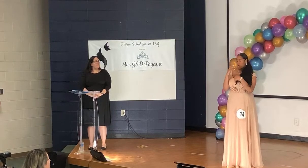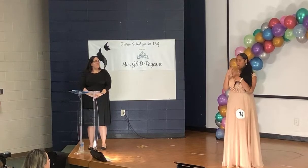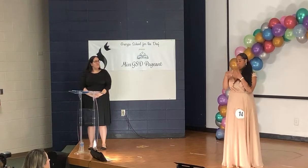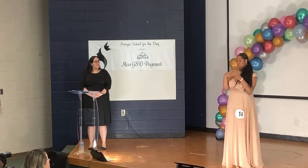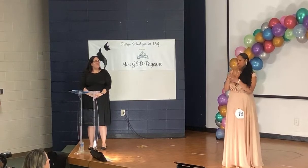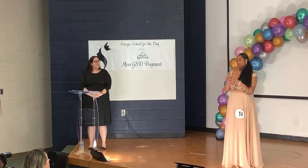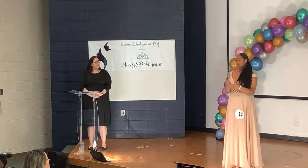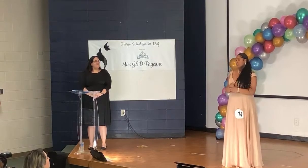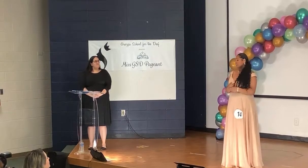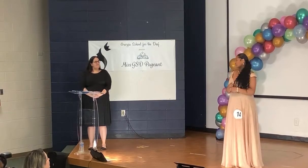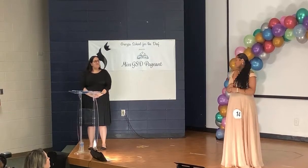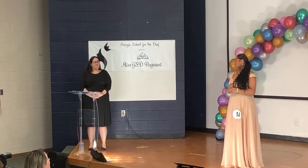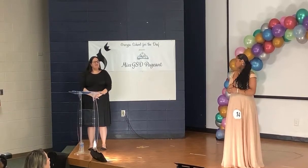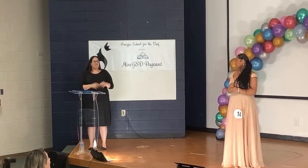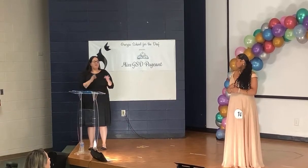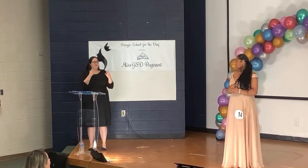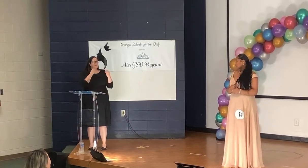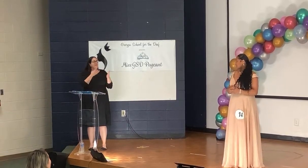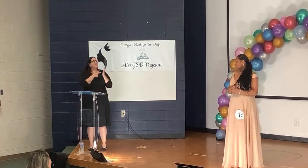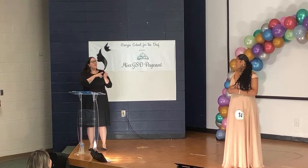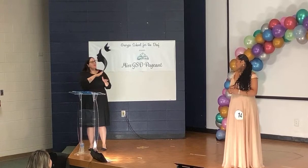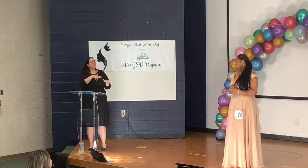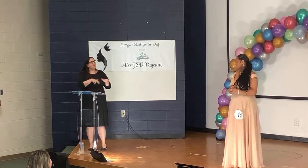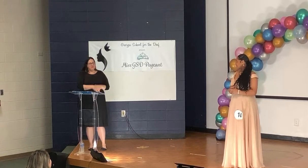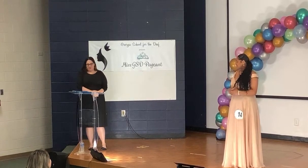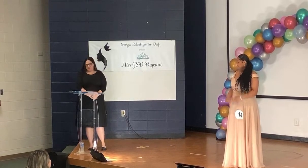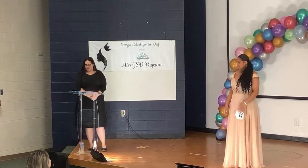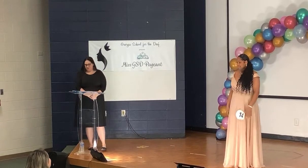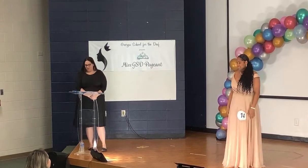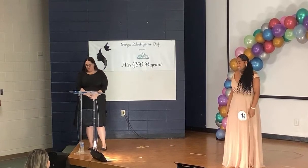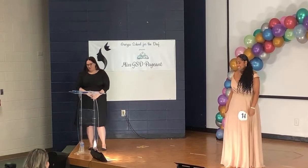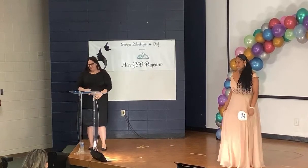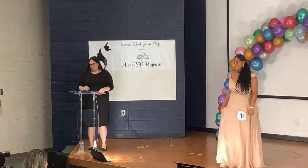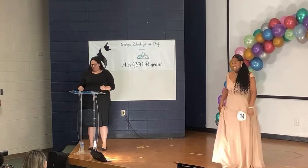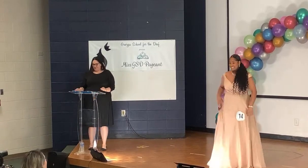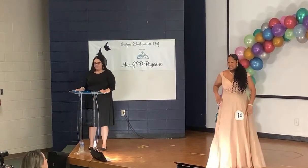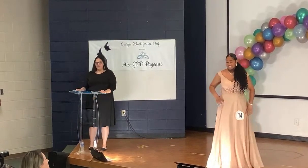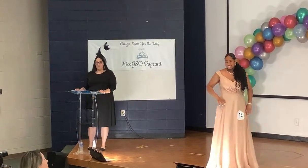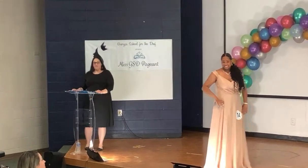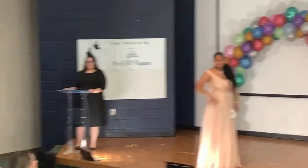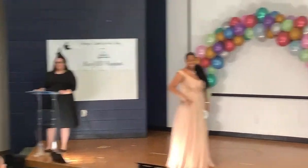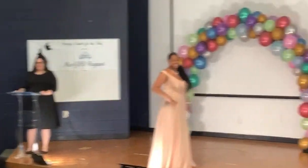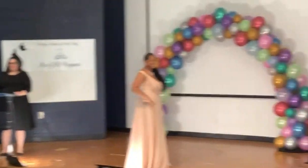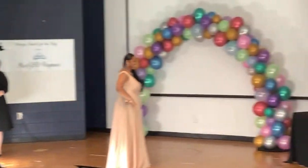Everybody in the world should have those equal rights. Beautiful. Present this with your hand.